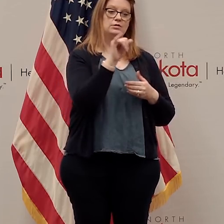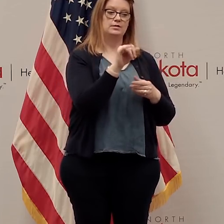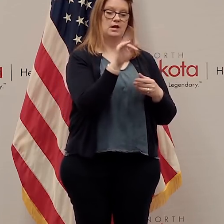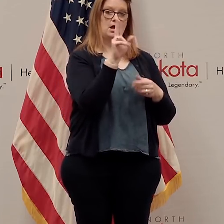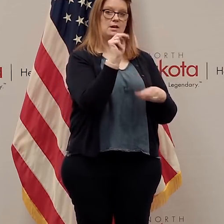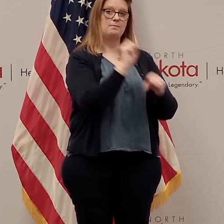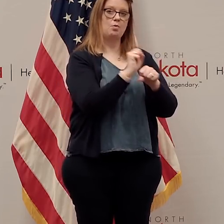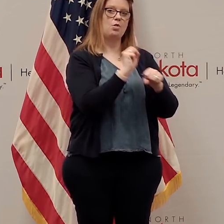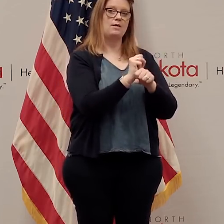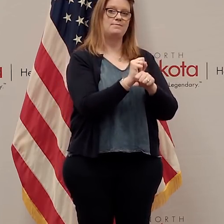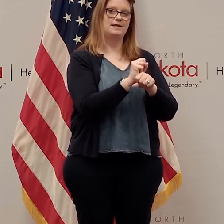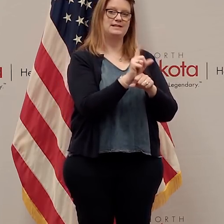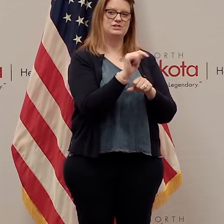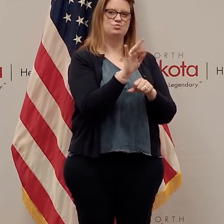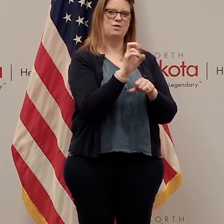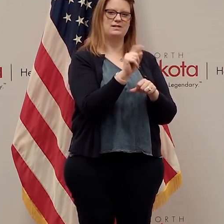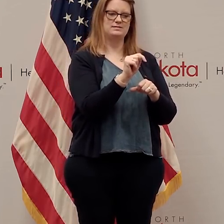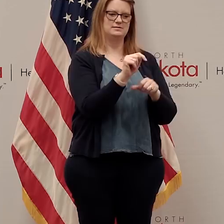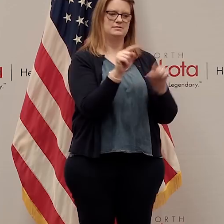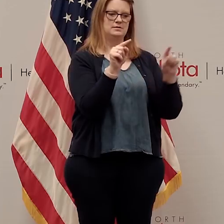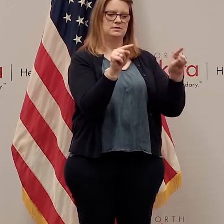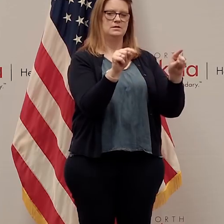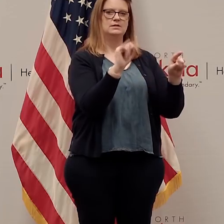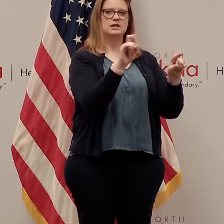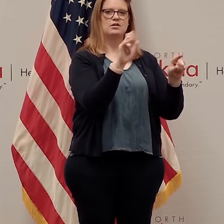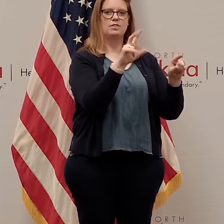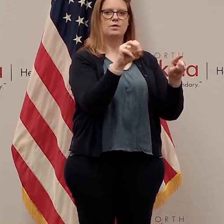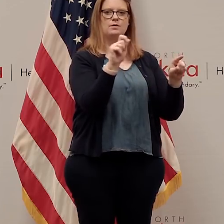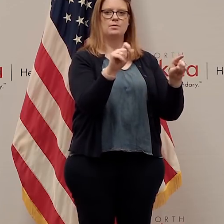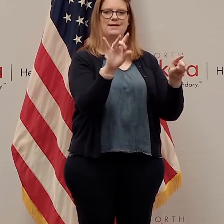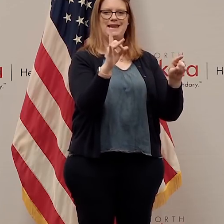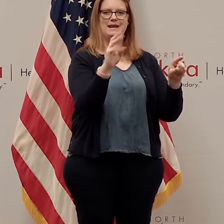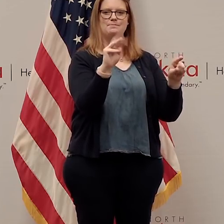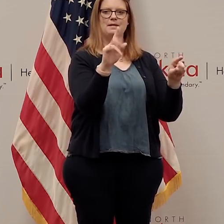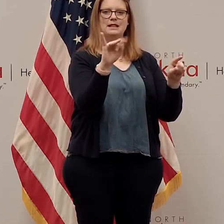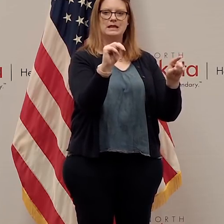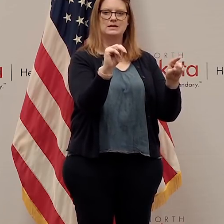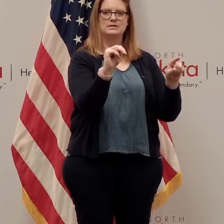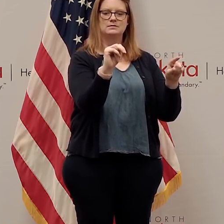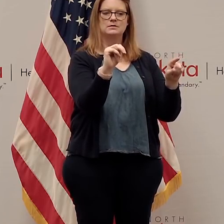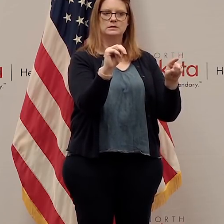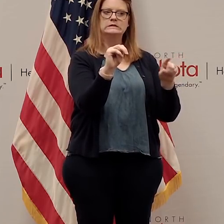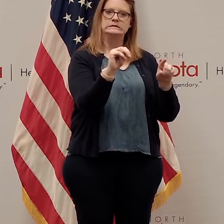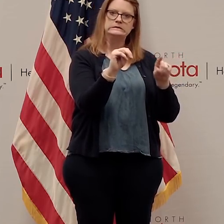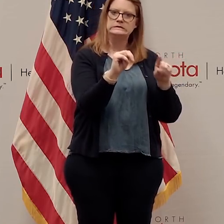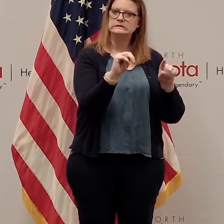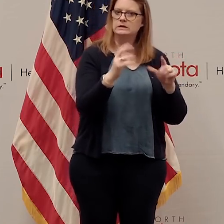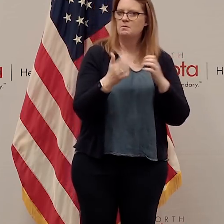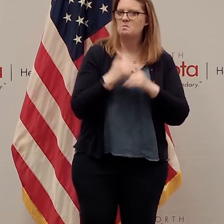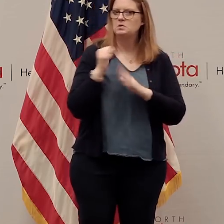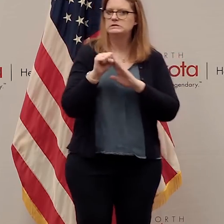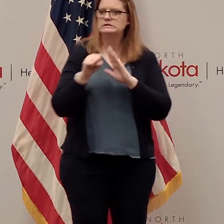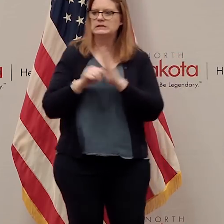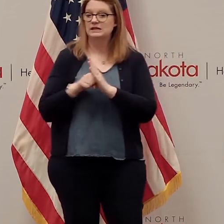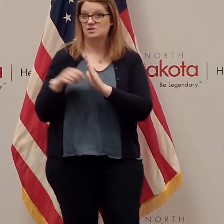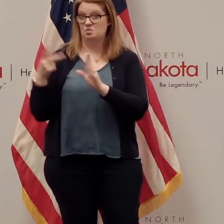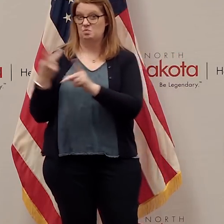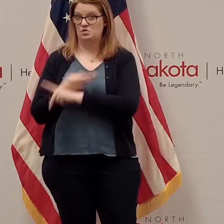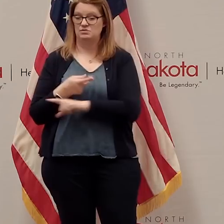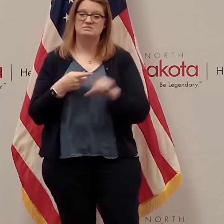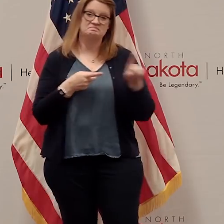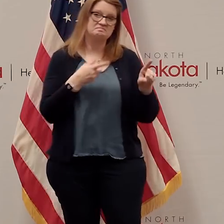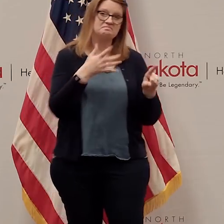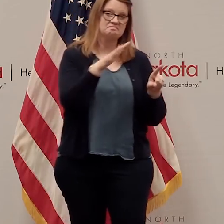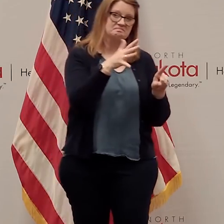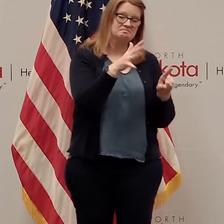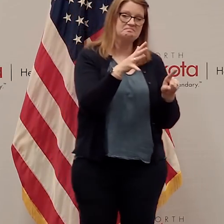balance is at $130.8 million, so we are in better shape than most states. And as we said earlier,